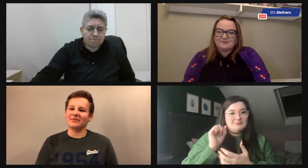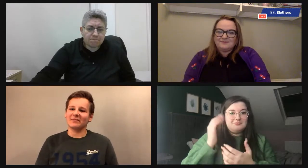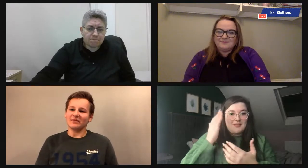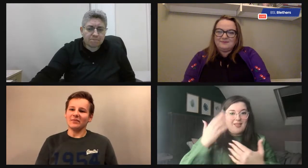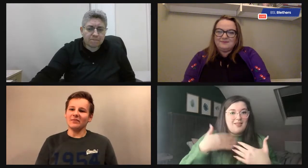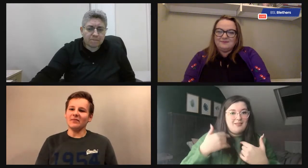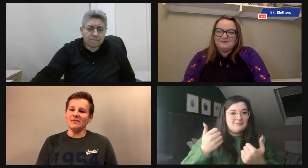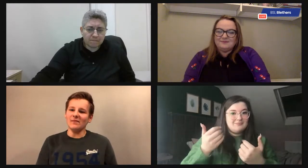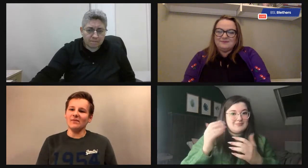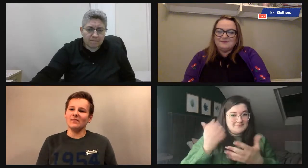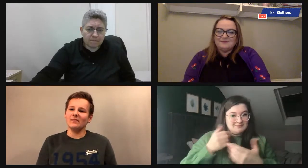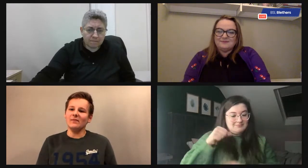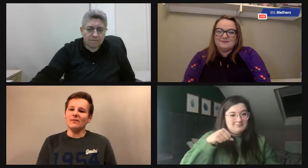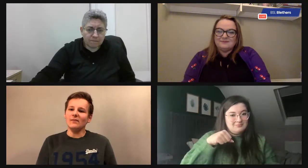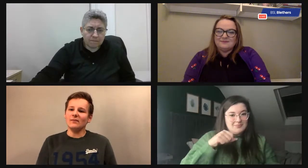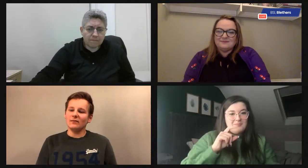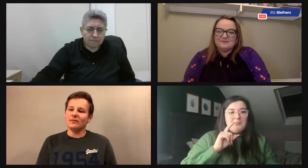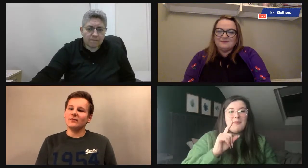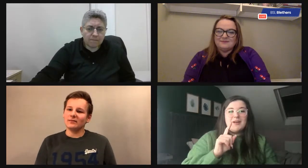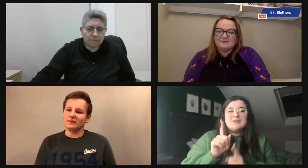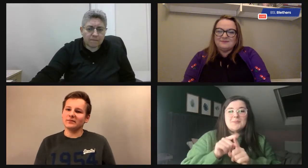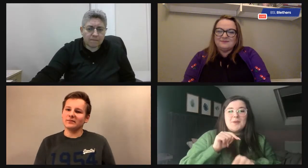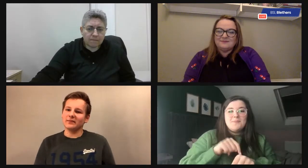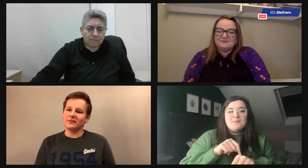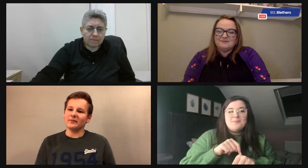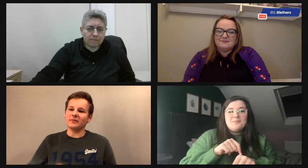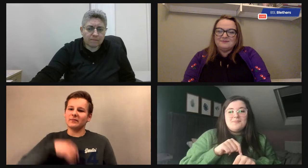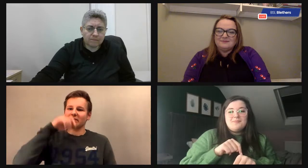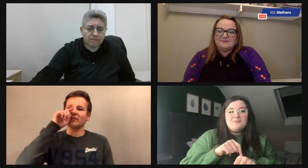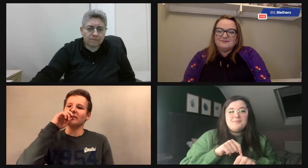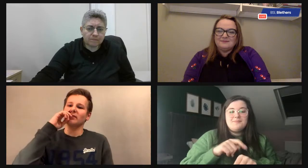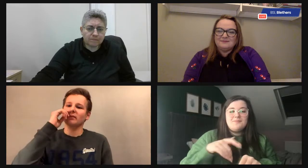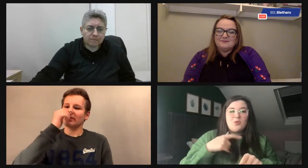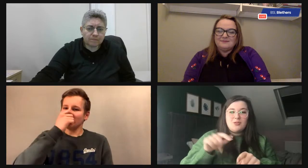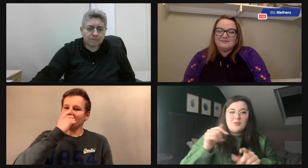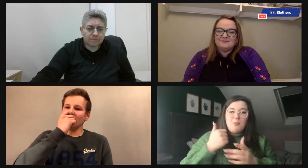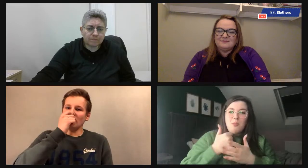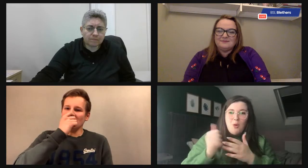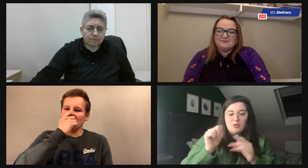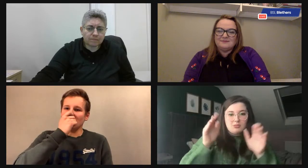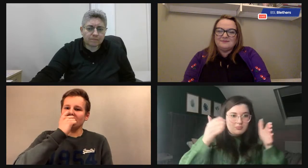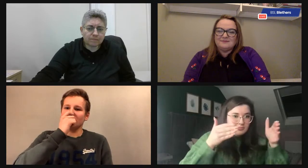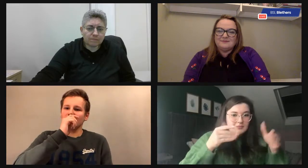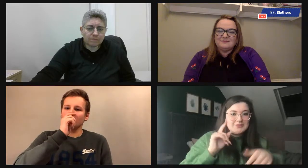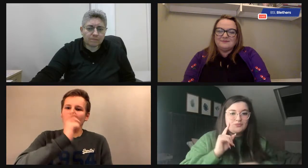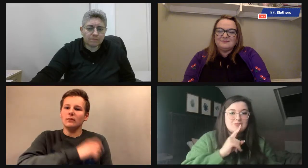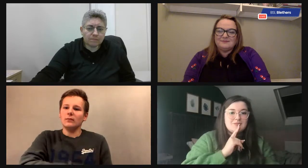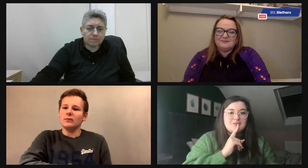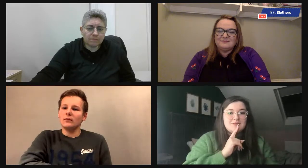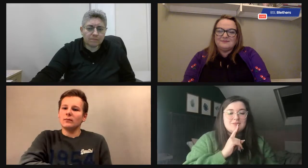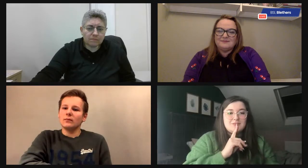question, Avril. Do I trust the current mental health services?